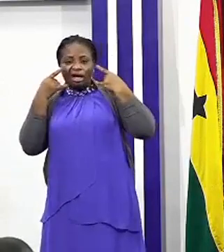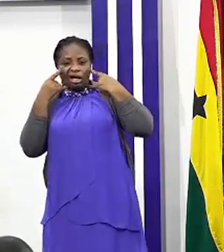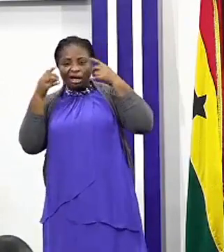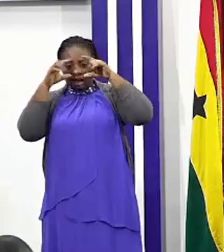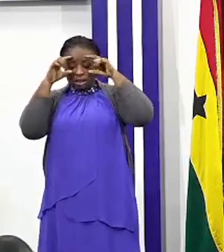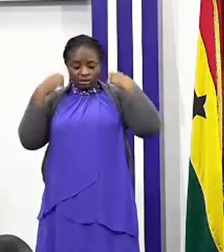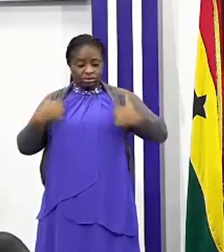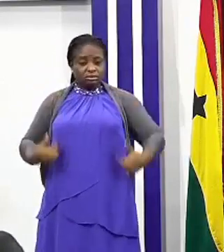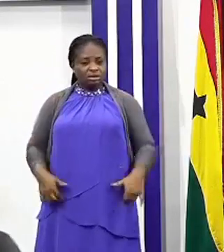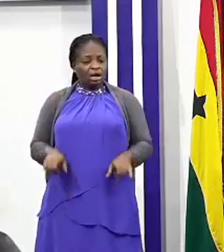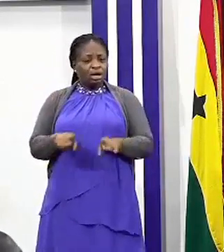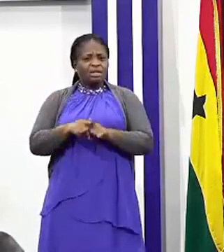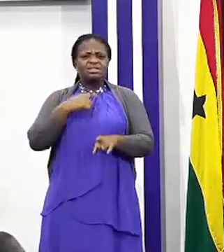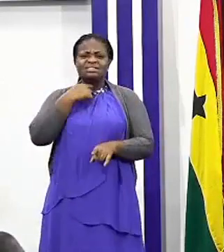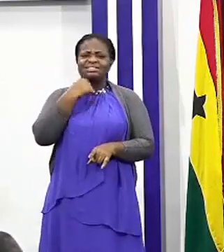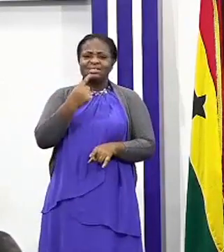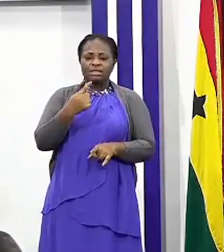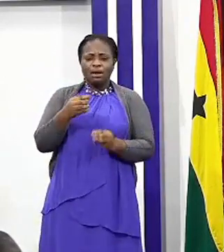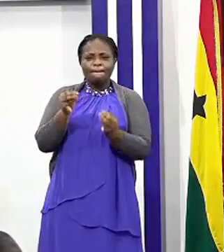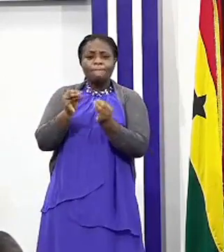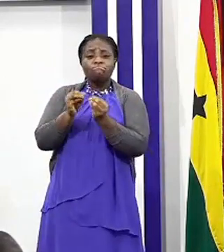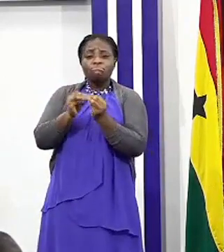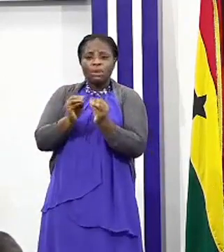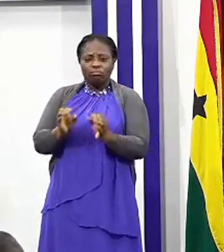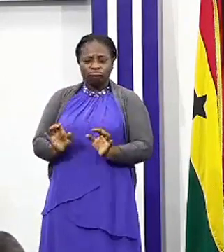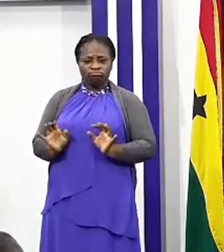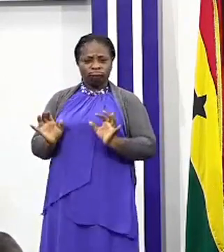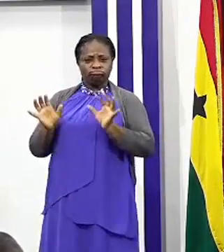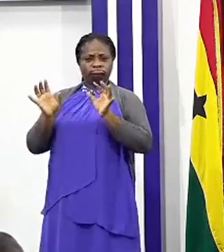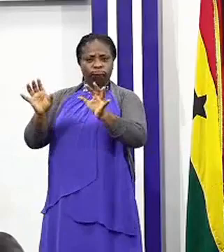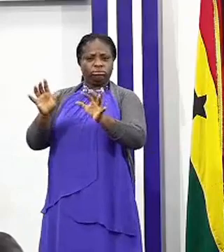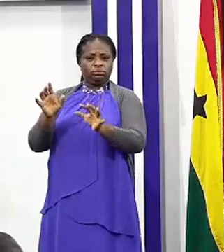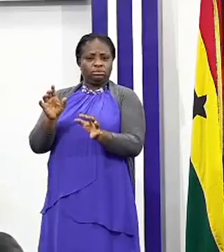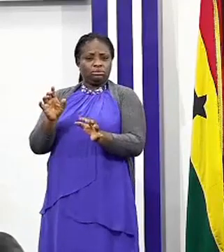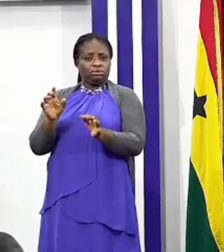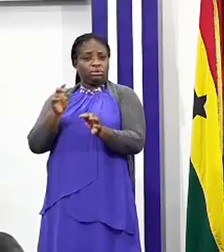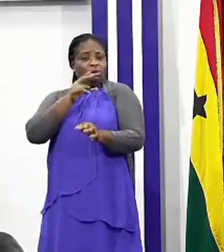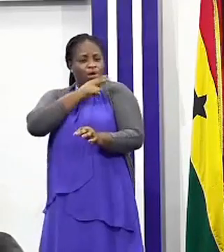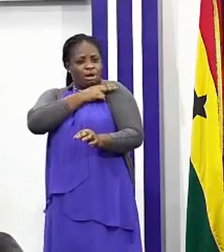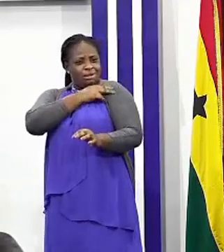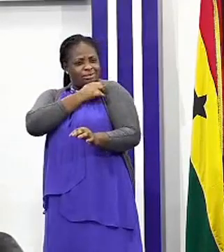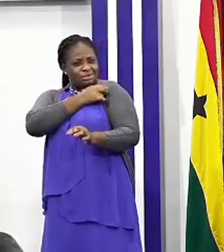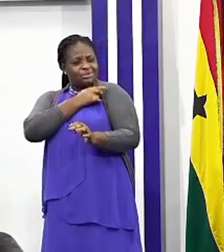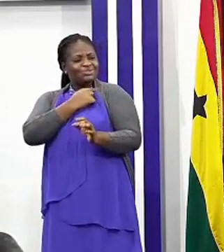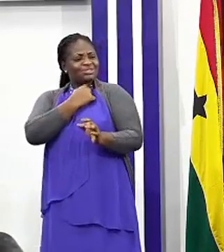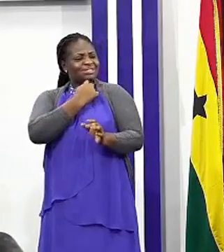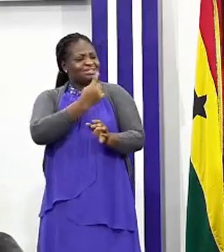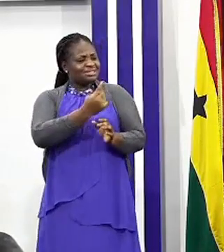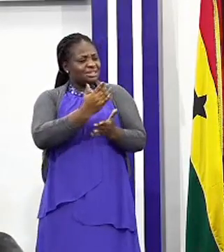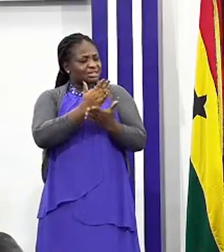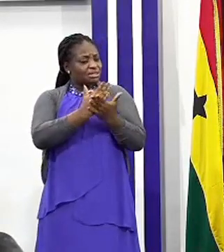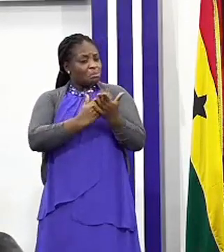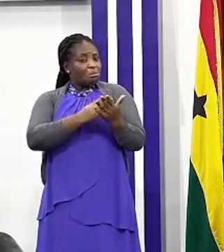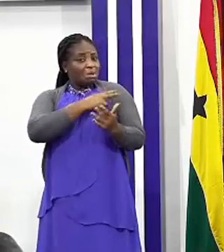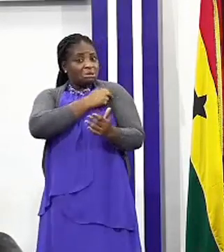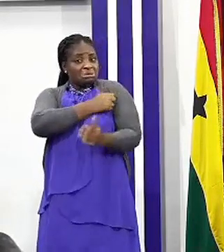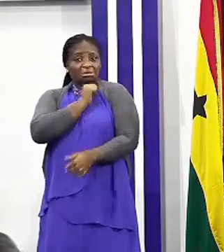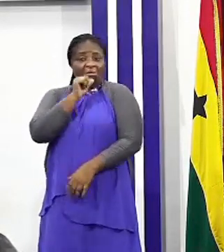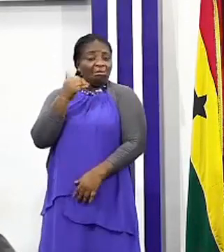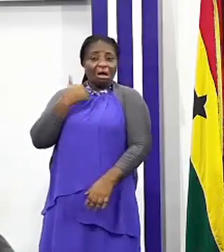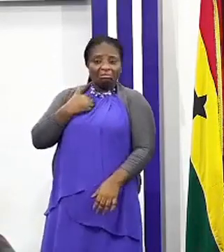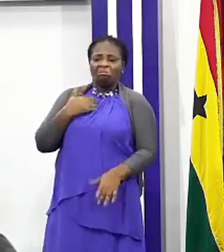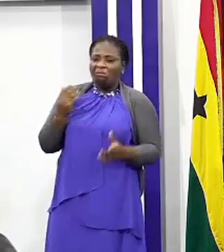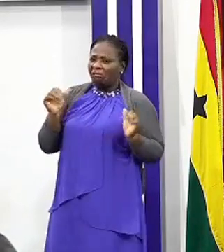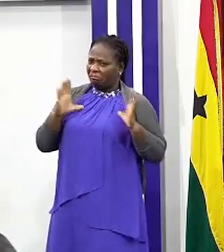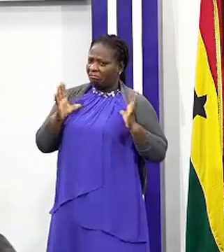was mentioned, a certain amount has been pushed in. So you mentioned specific hospitals that do not have. We will